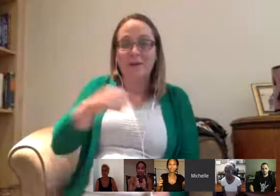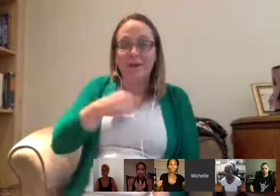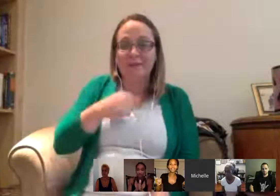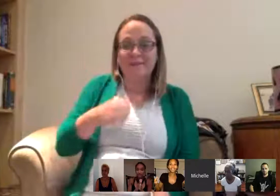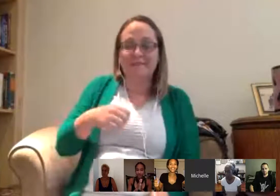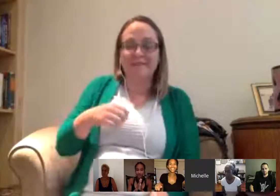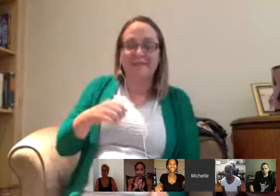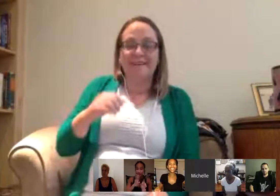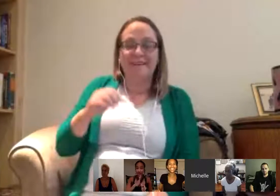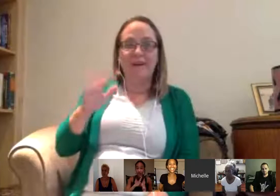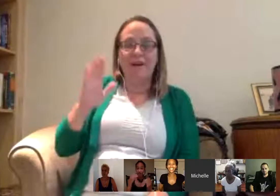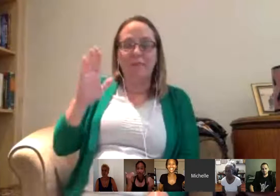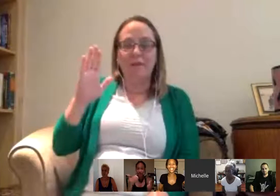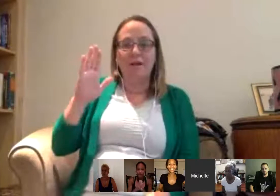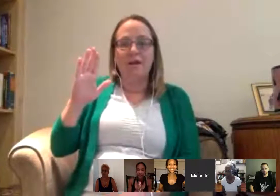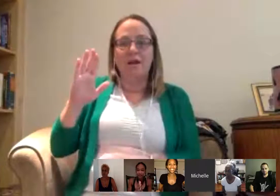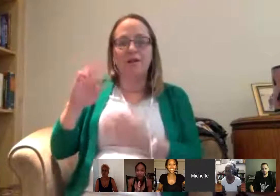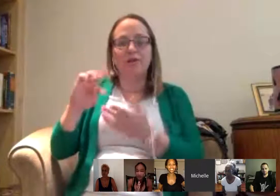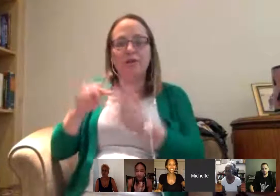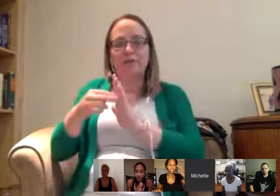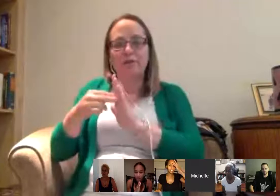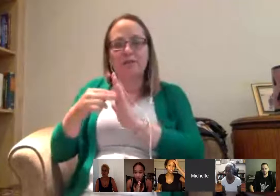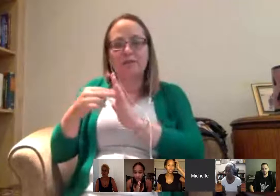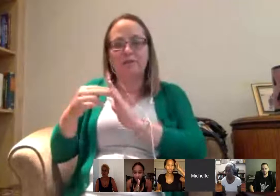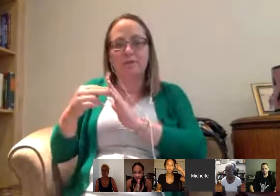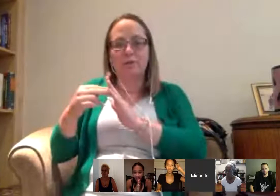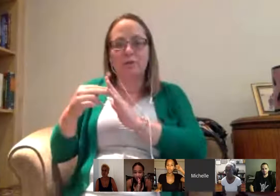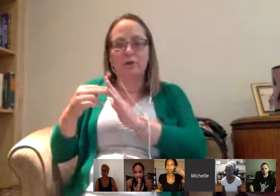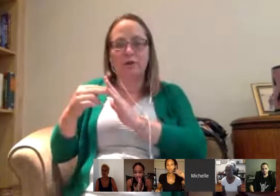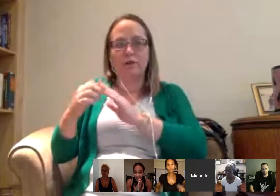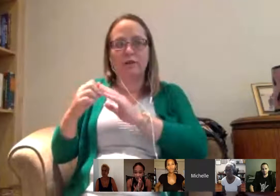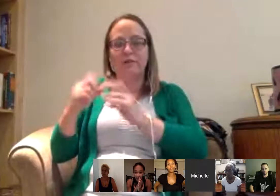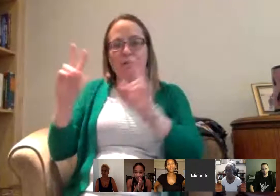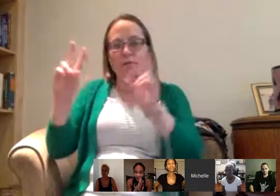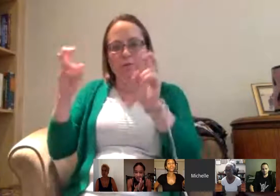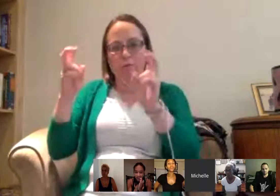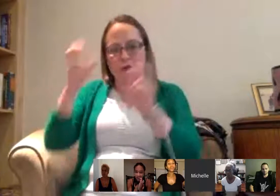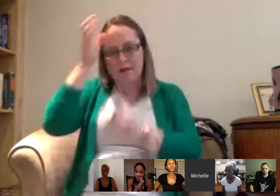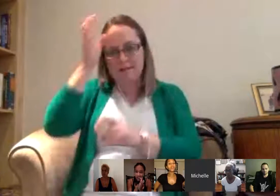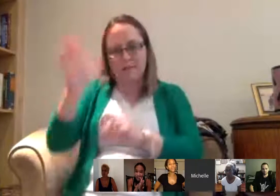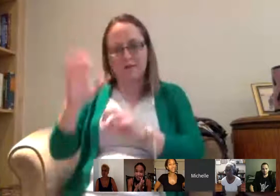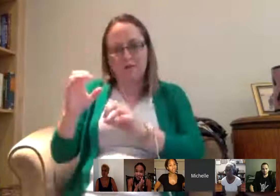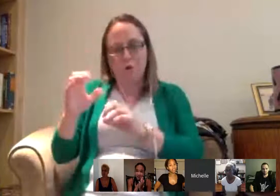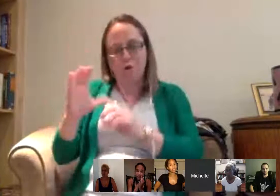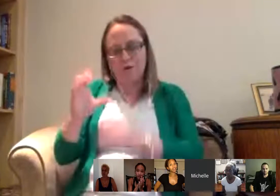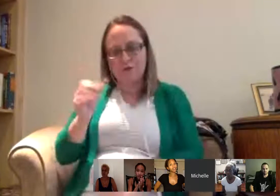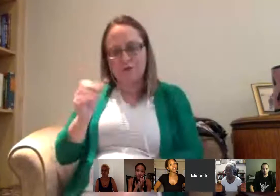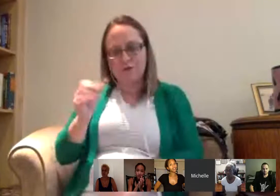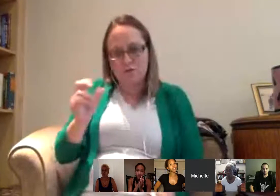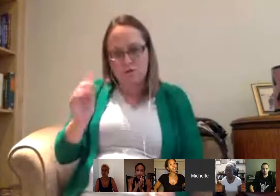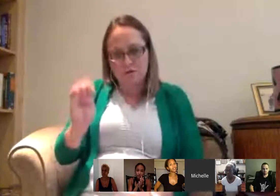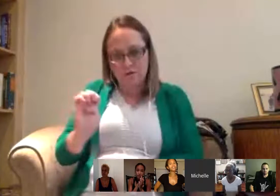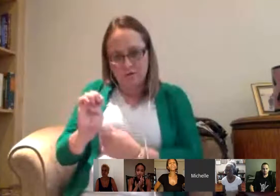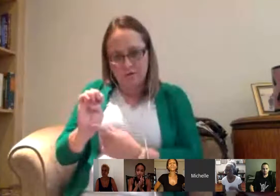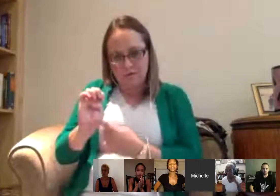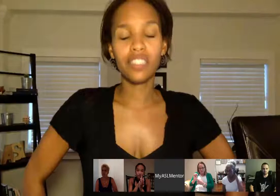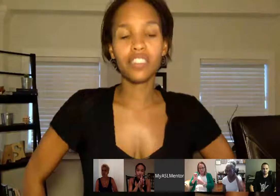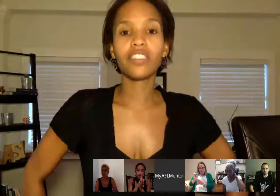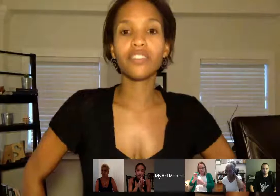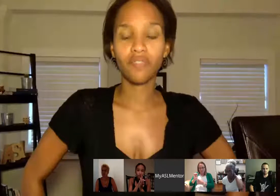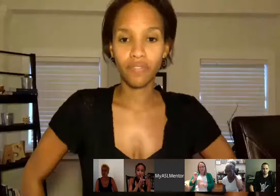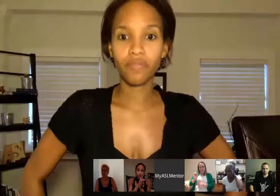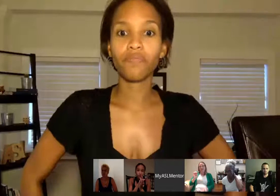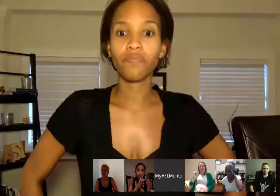I'm sorry. Are you looking for? Is it for the word, like for the concept of cornerstone?